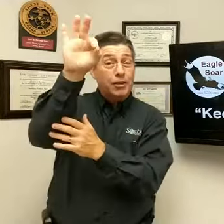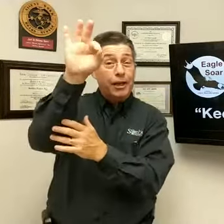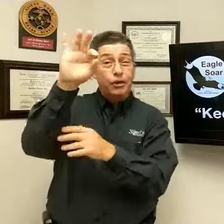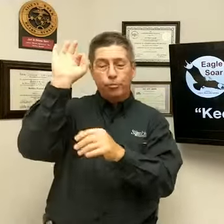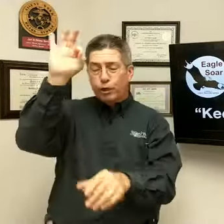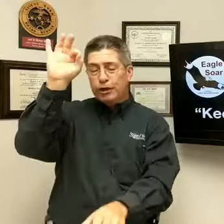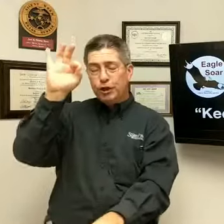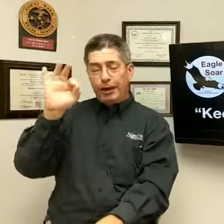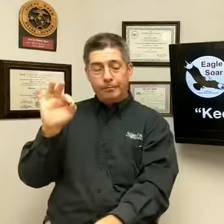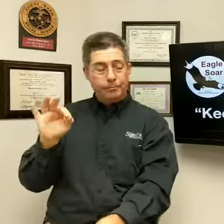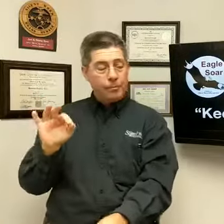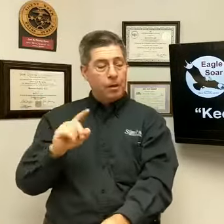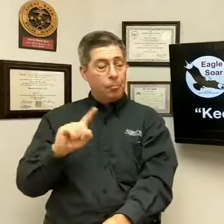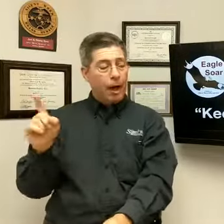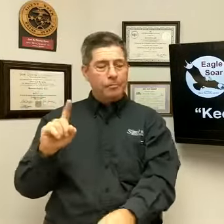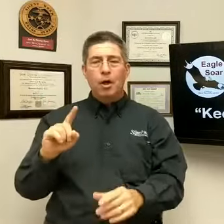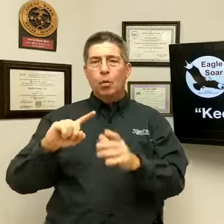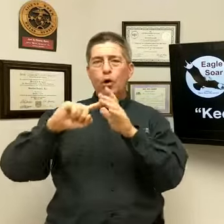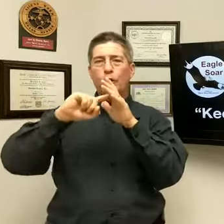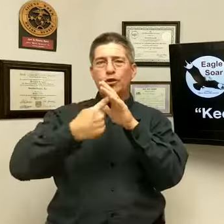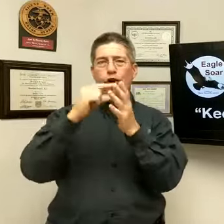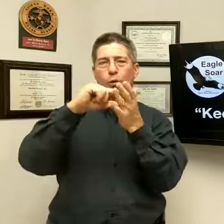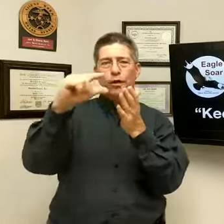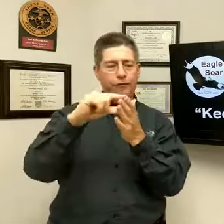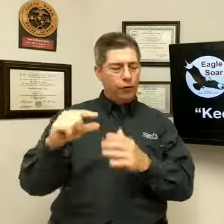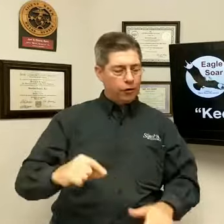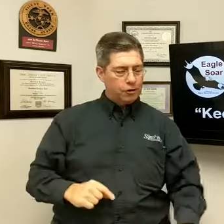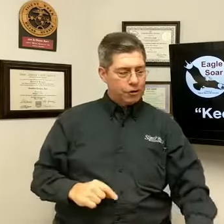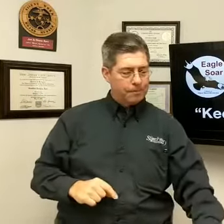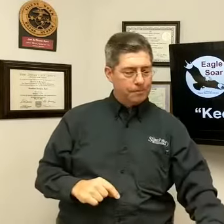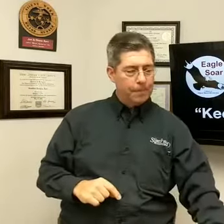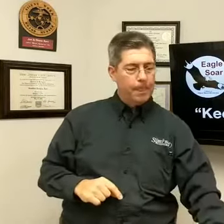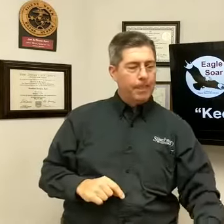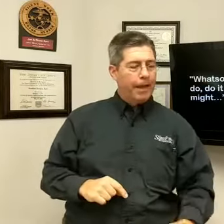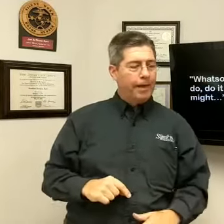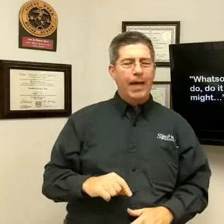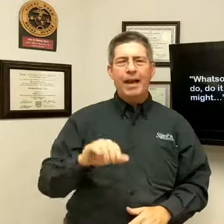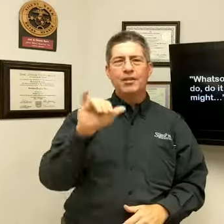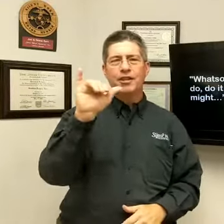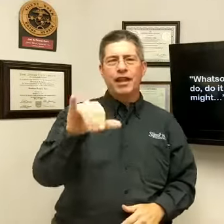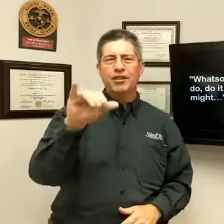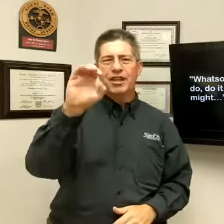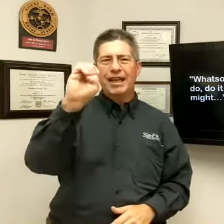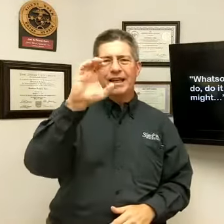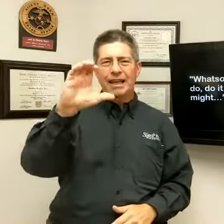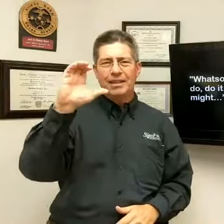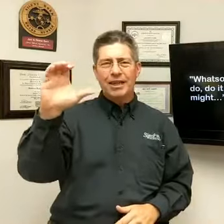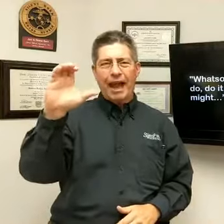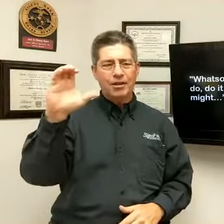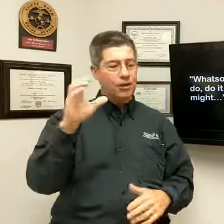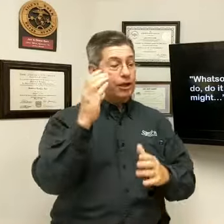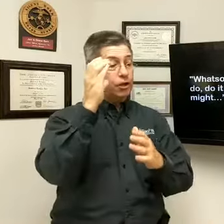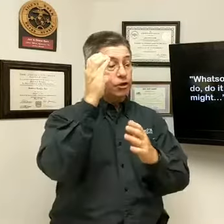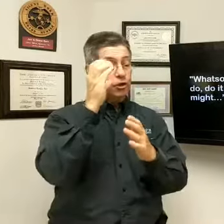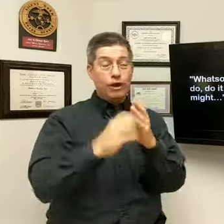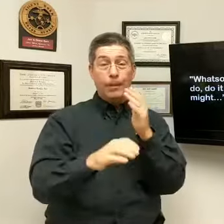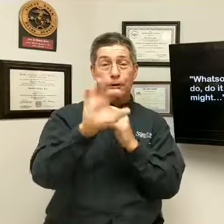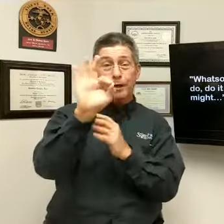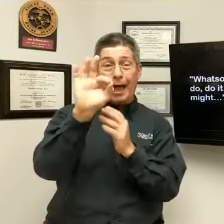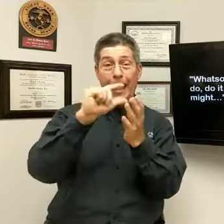message preaching, but we're going to start with a verse. And that is this, Ecclesiastes chapter 9 and